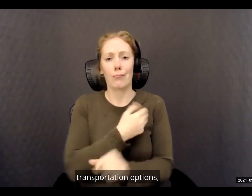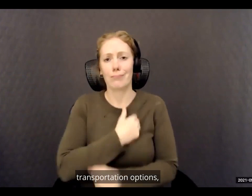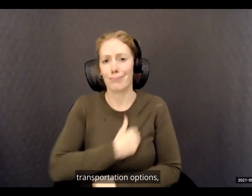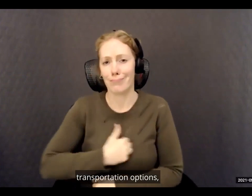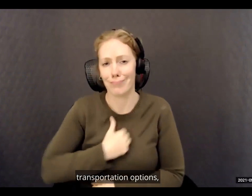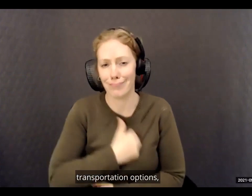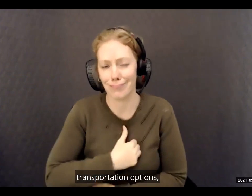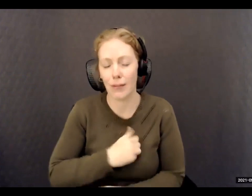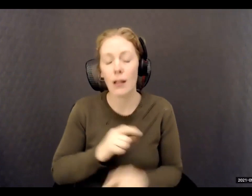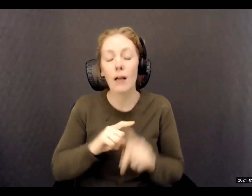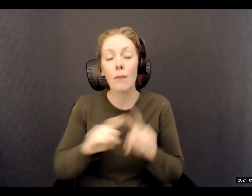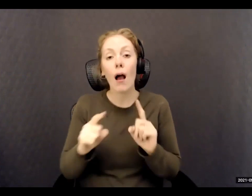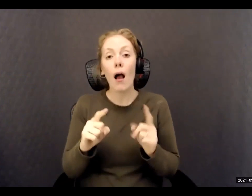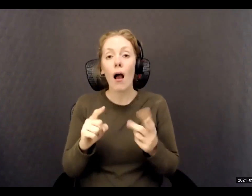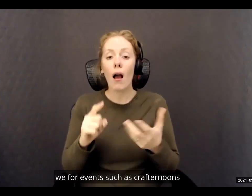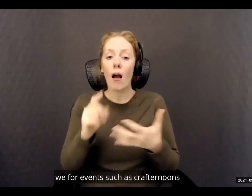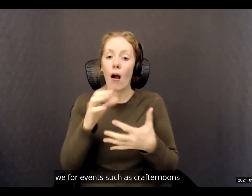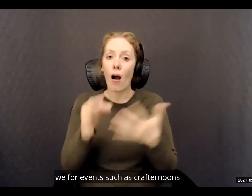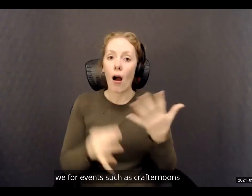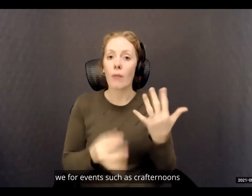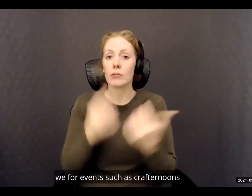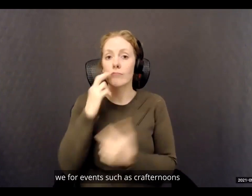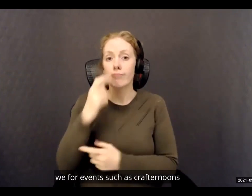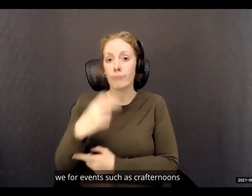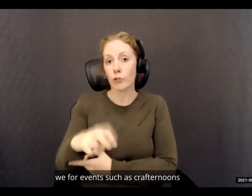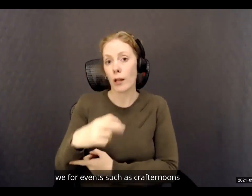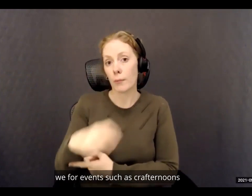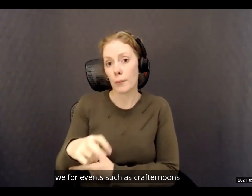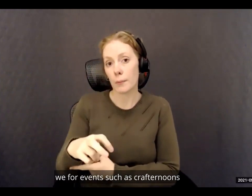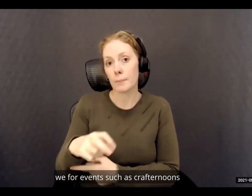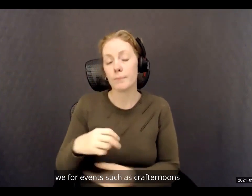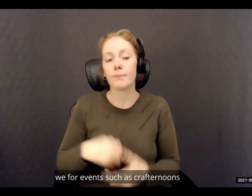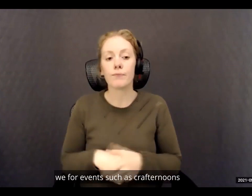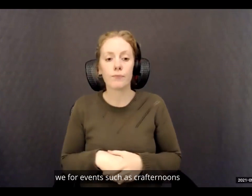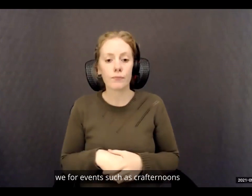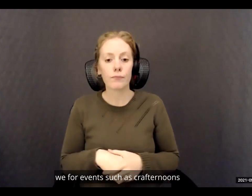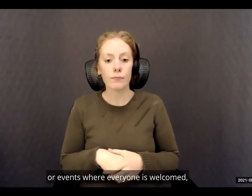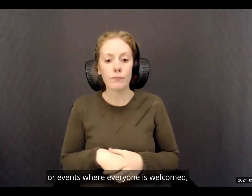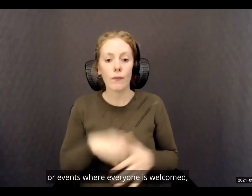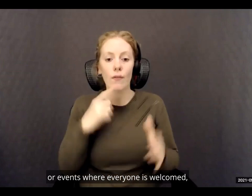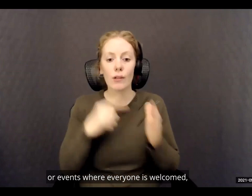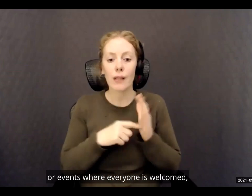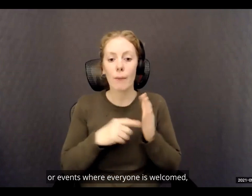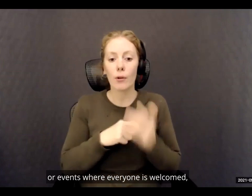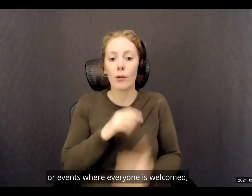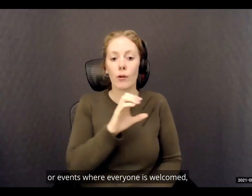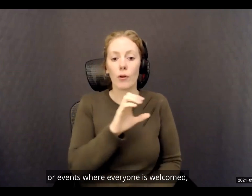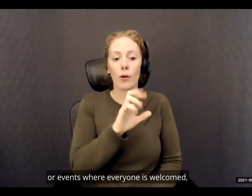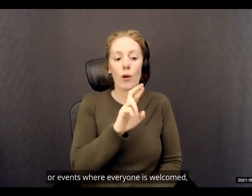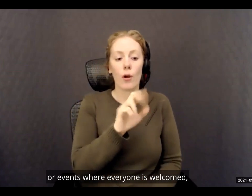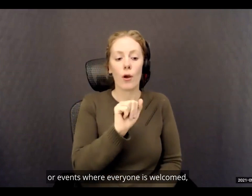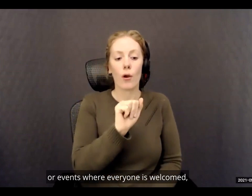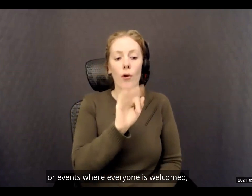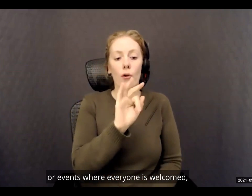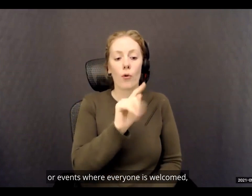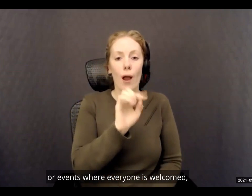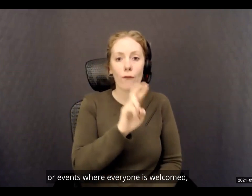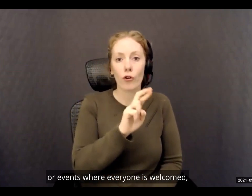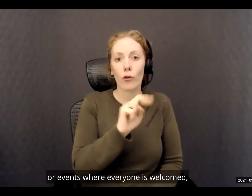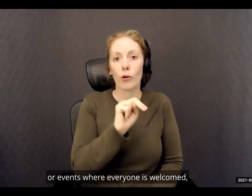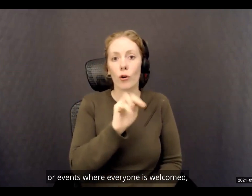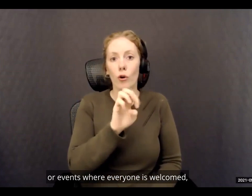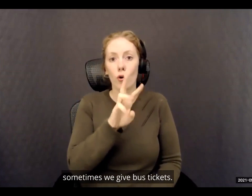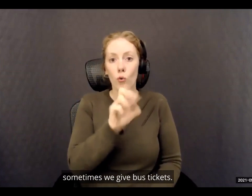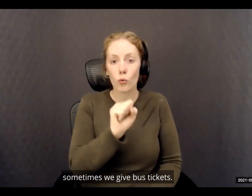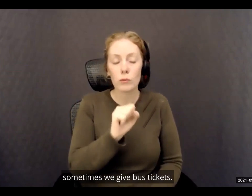Transportation options. We, for events such as Crafternoons or events where everyone